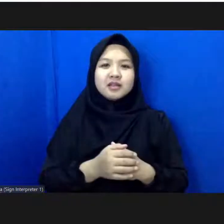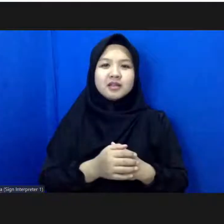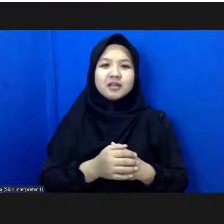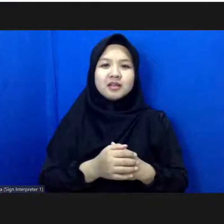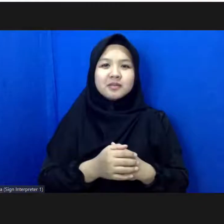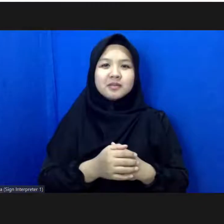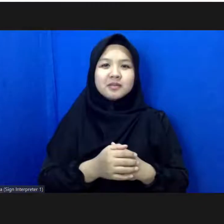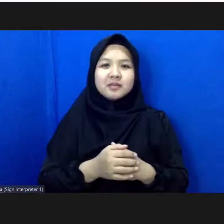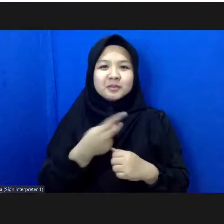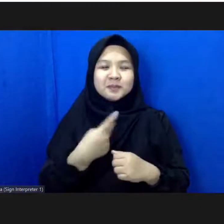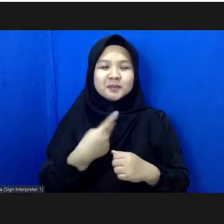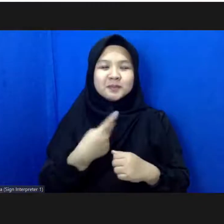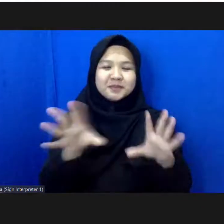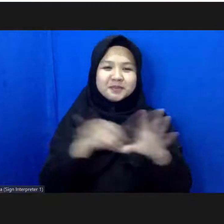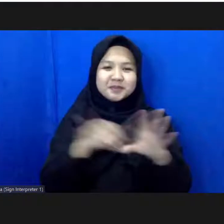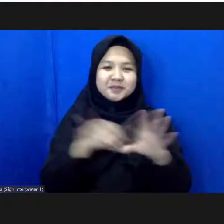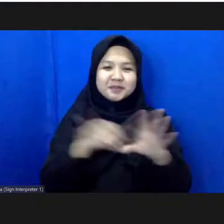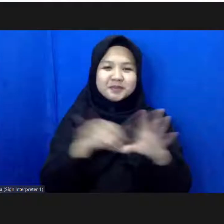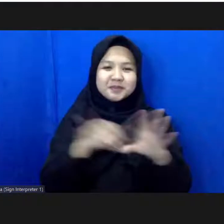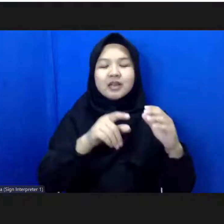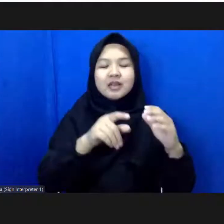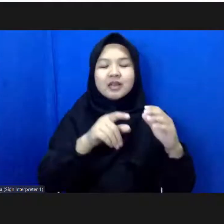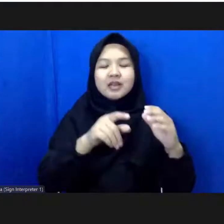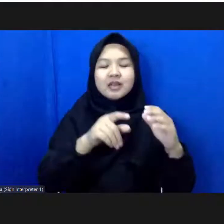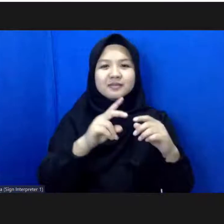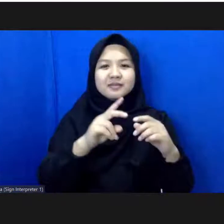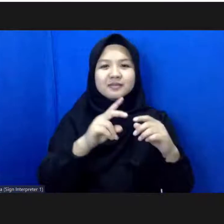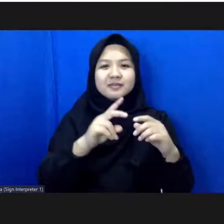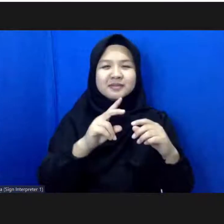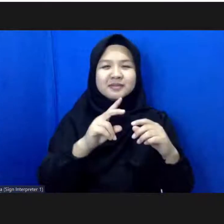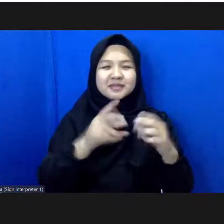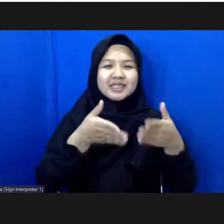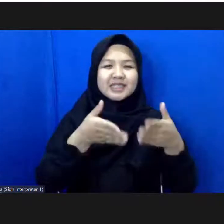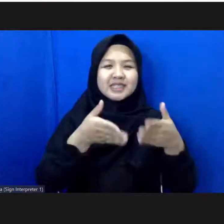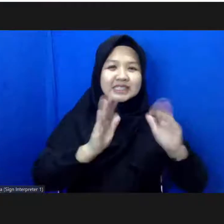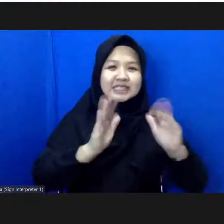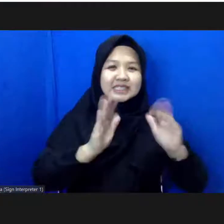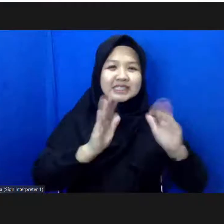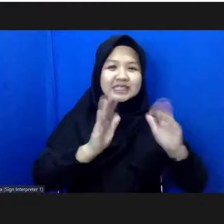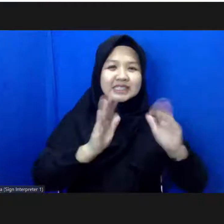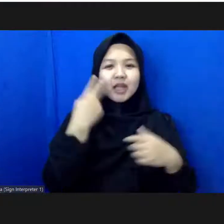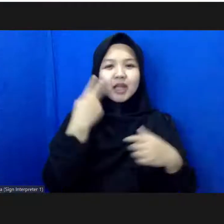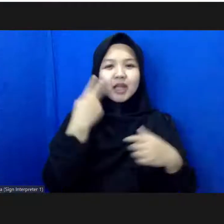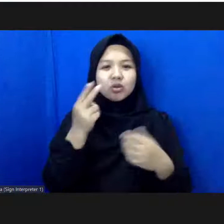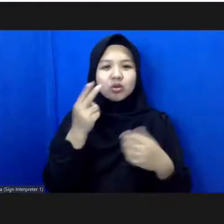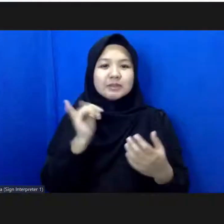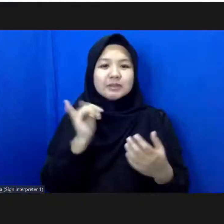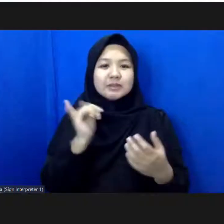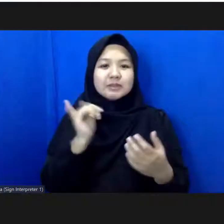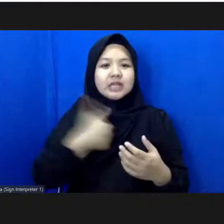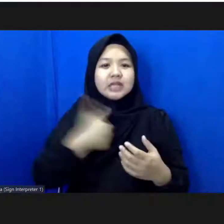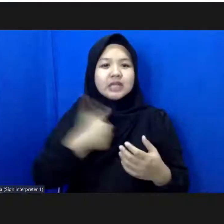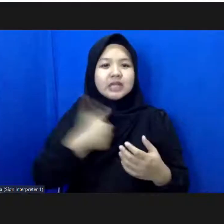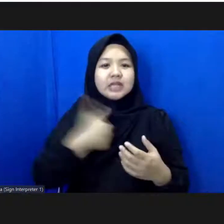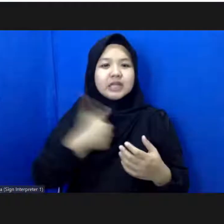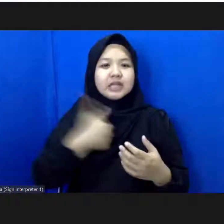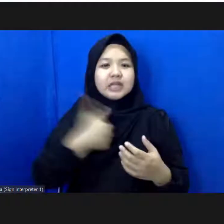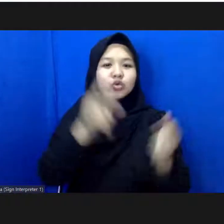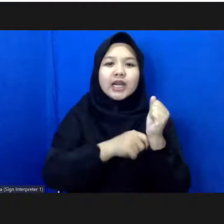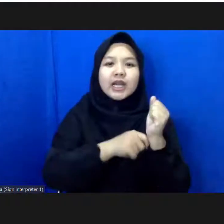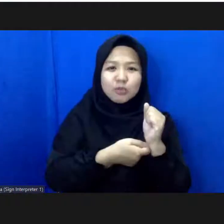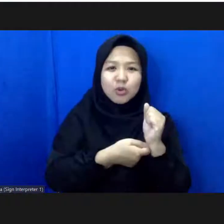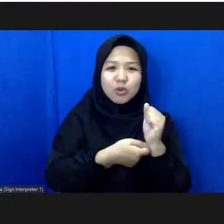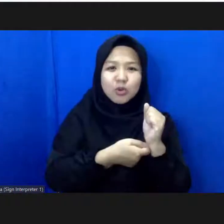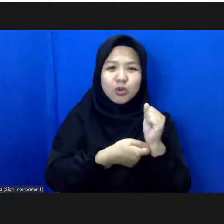including those aspects as part of our either the preparedness work or even I would say the response work which